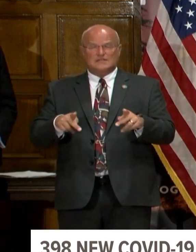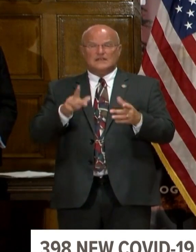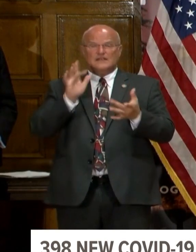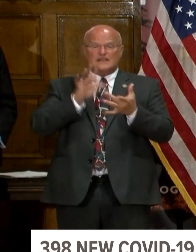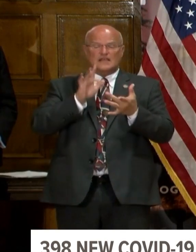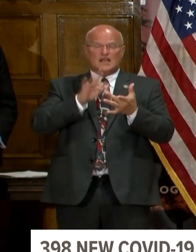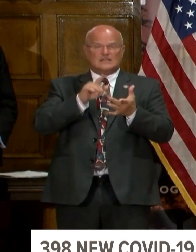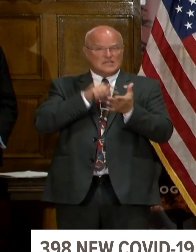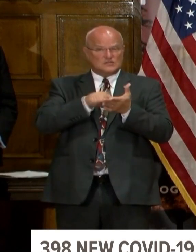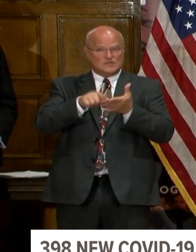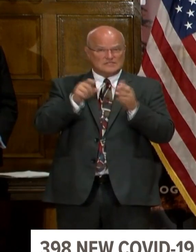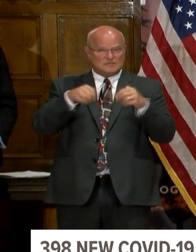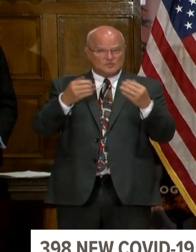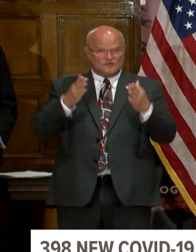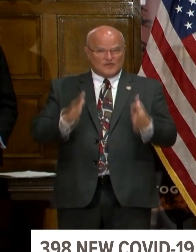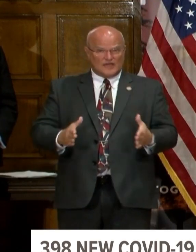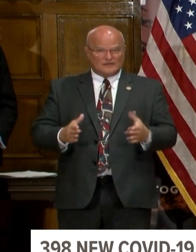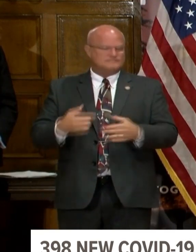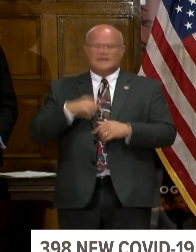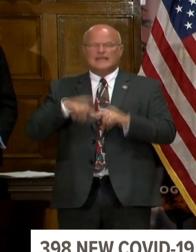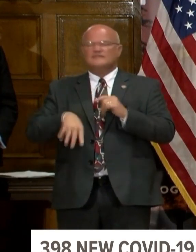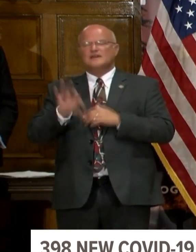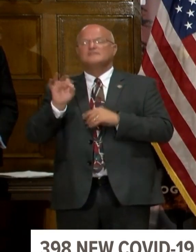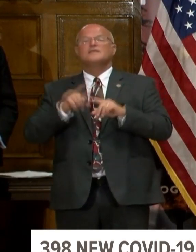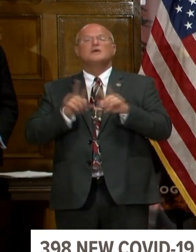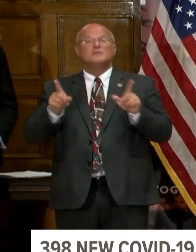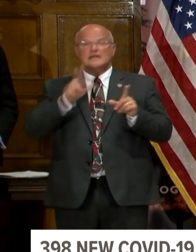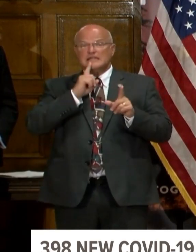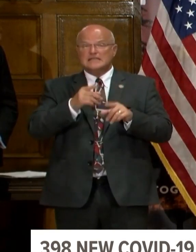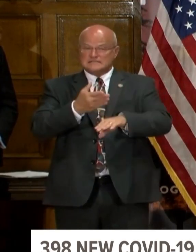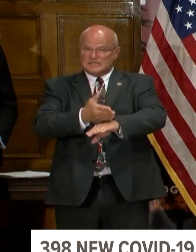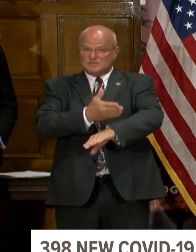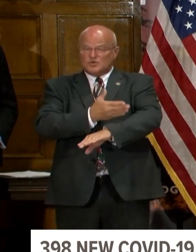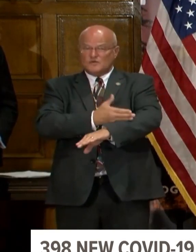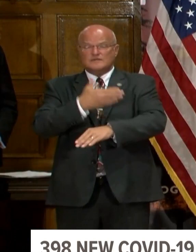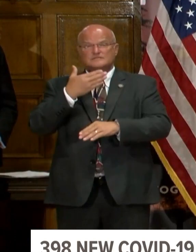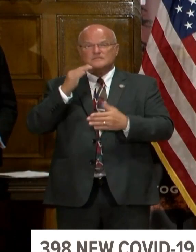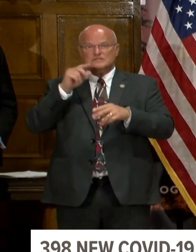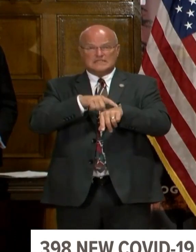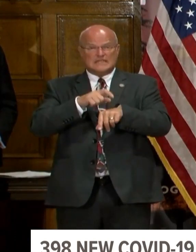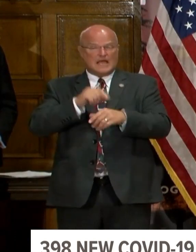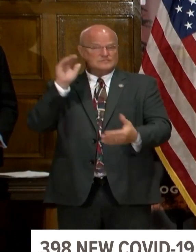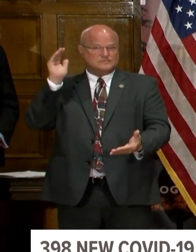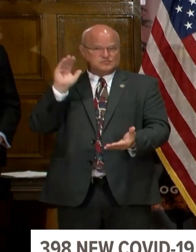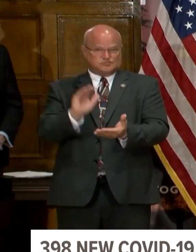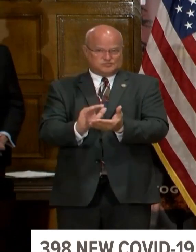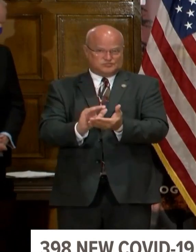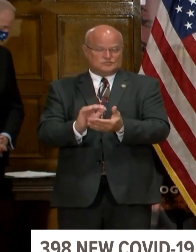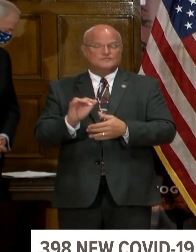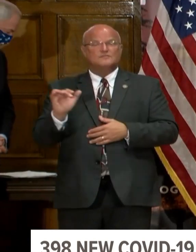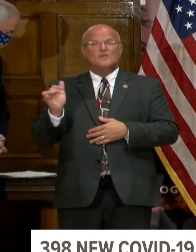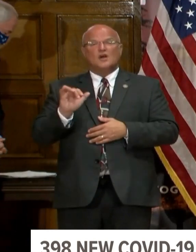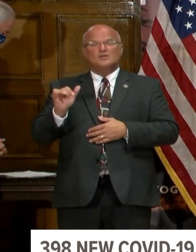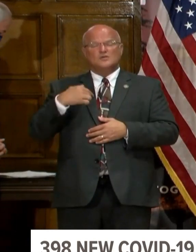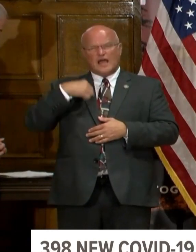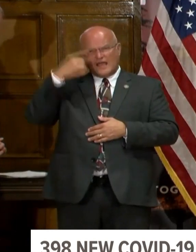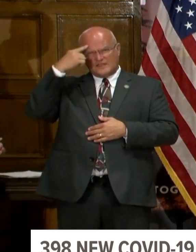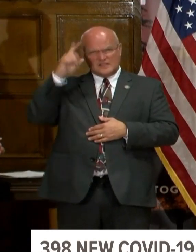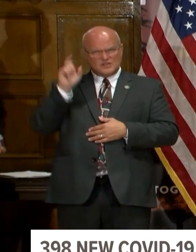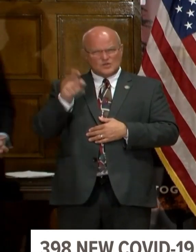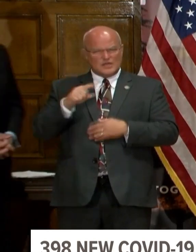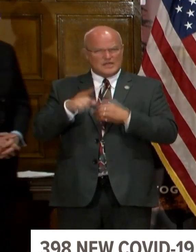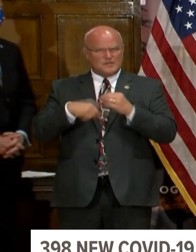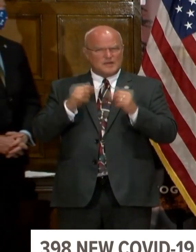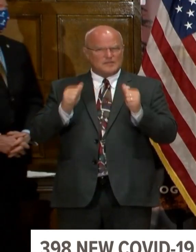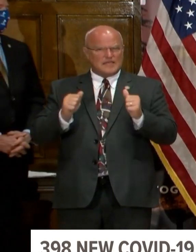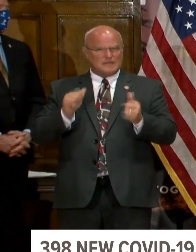tracing providers, and I'm not going to be able to find it, but it is improving. It's getting much shorter. Also, I think the question was